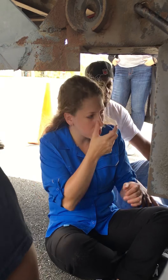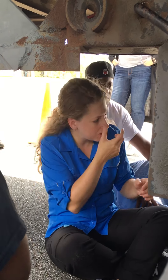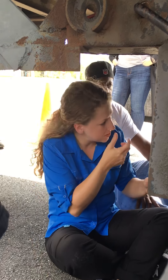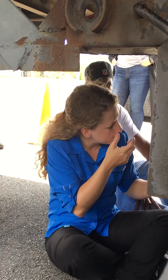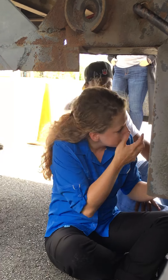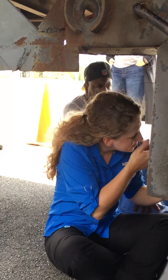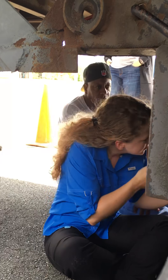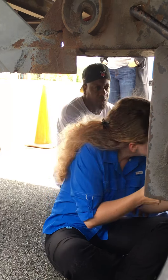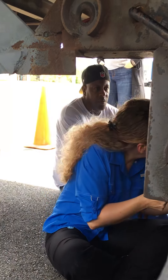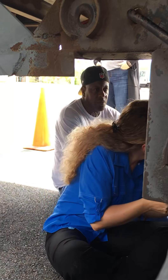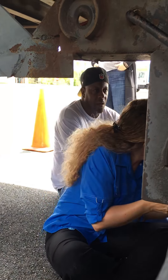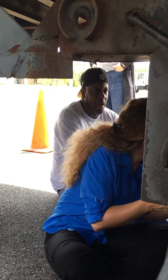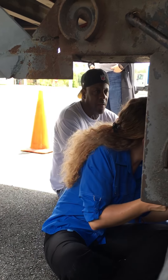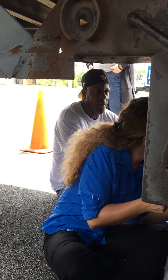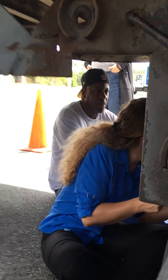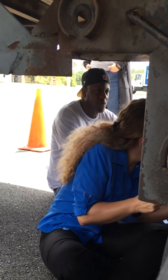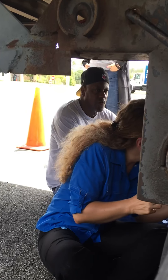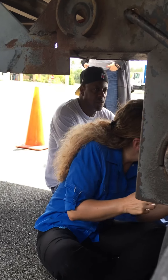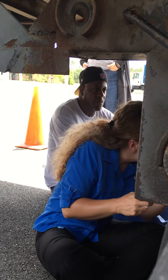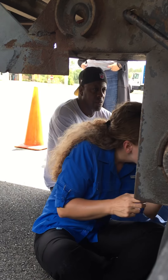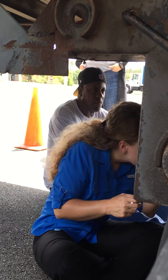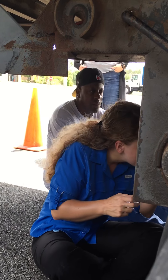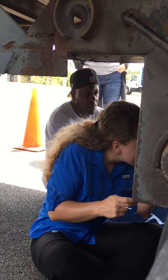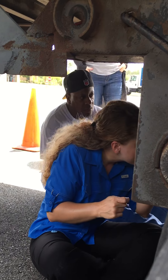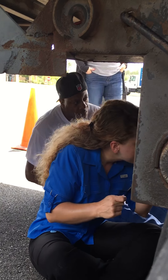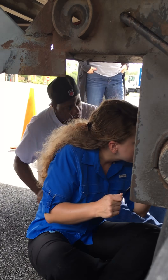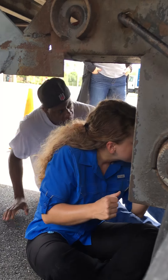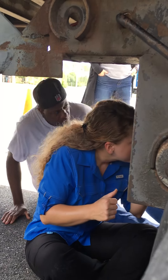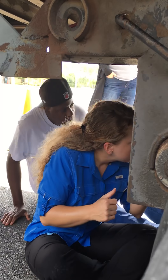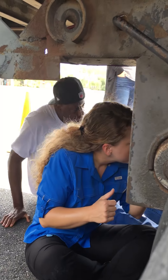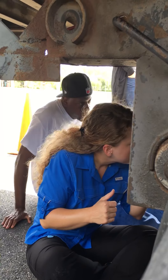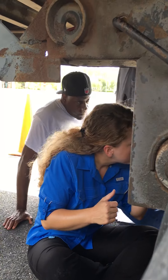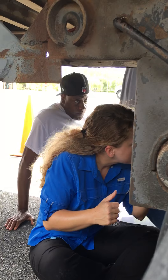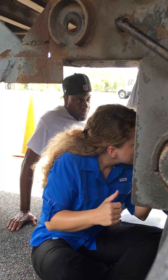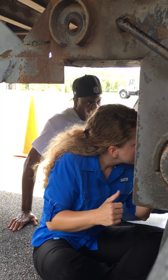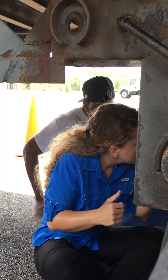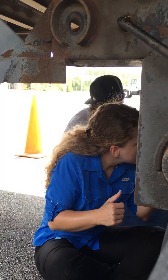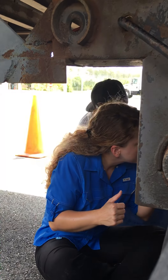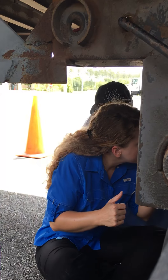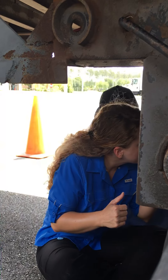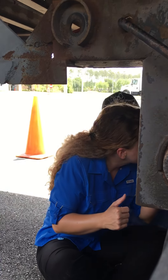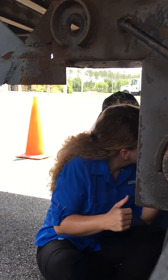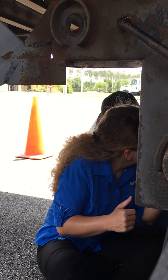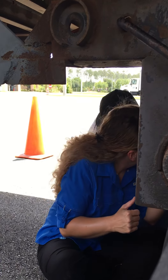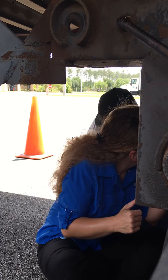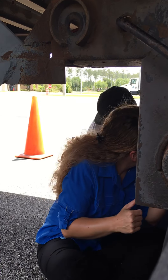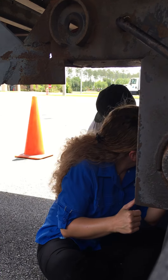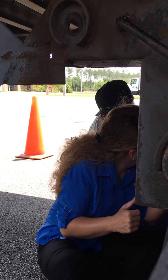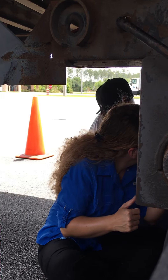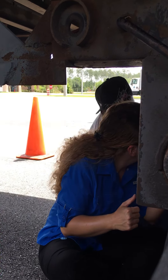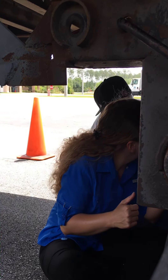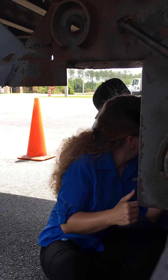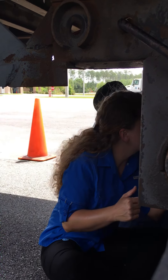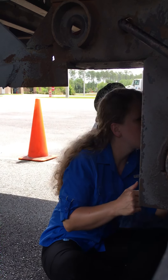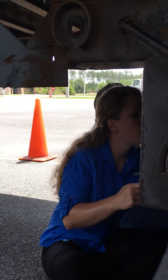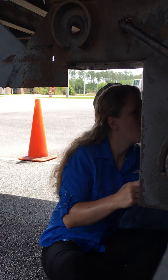bushings? At the ends where the shock absorber is, if you look inside It'll be in here. in the Just mount, in the back. yeah, you got a